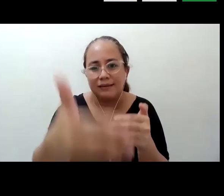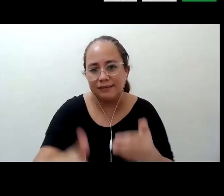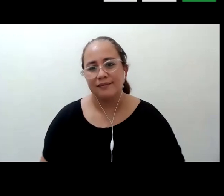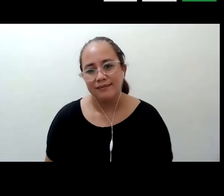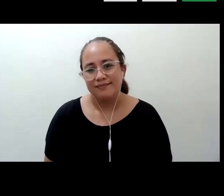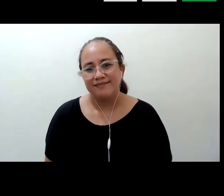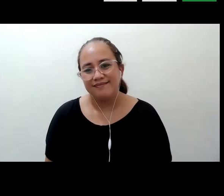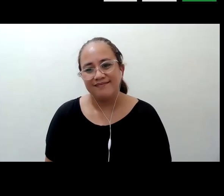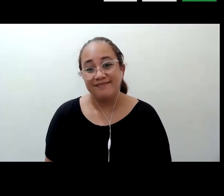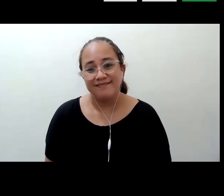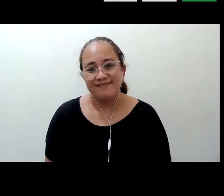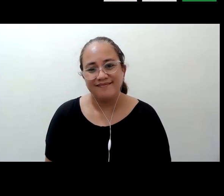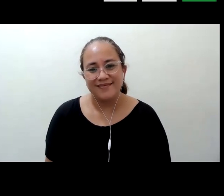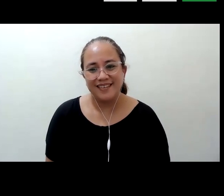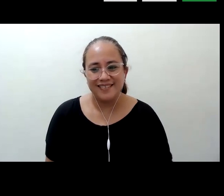That's right. Yeah.